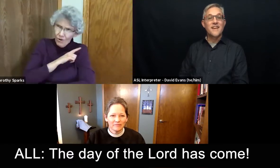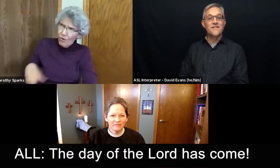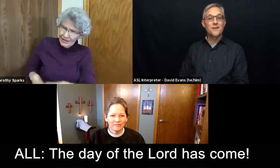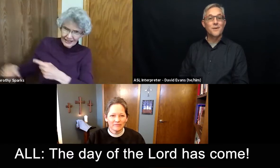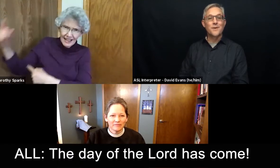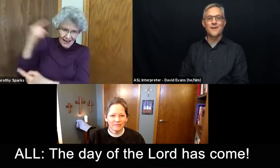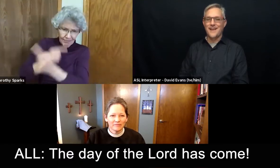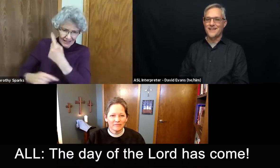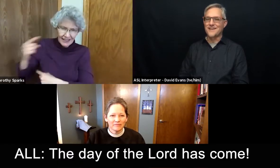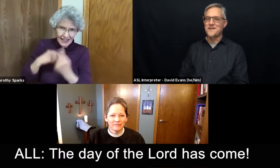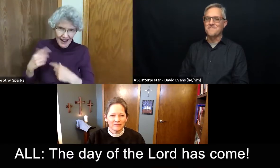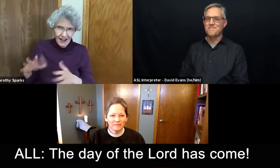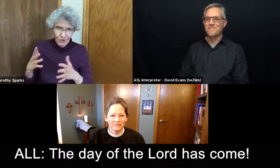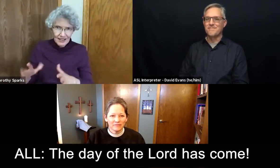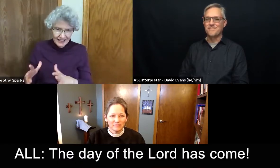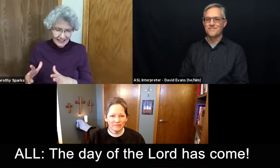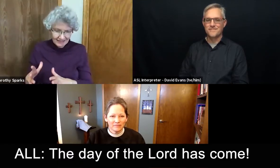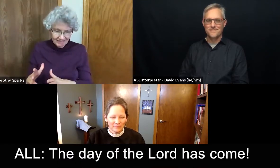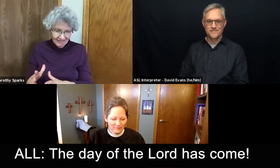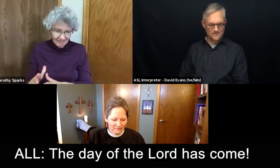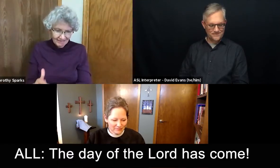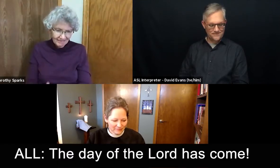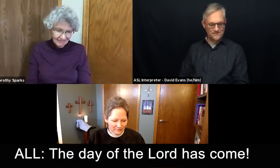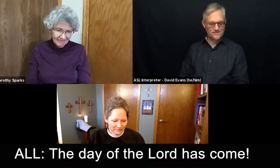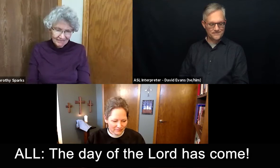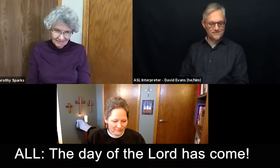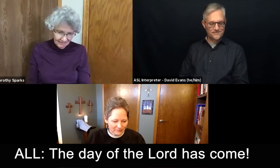The day of the Lord has come.